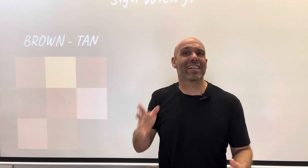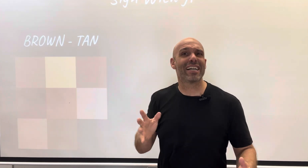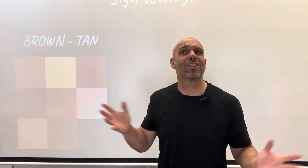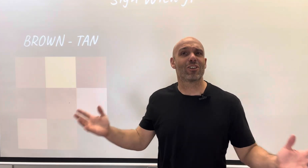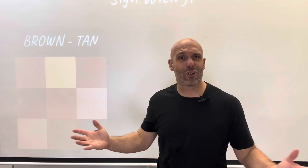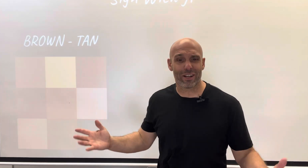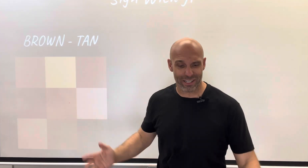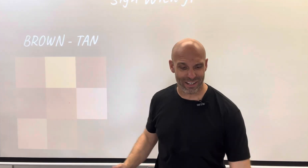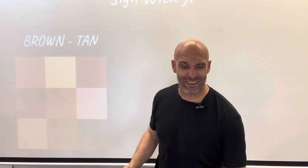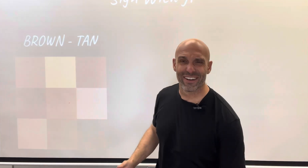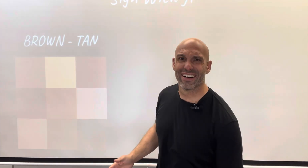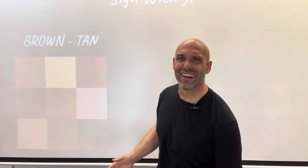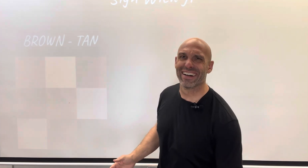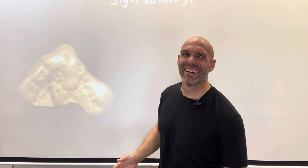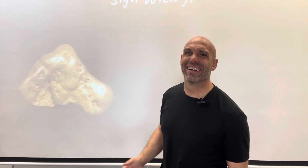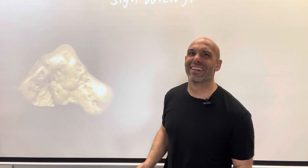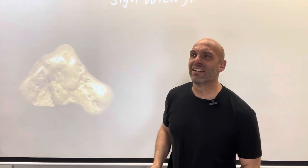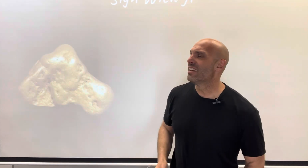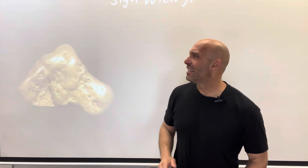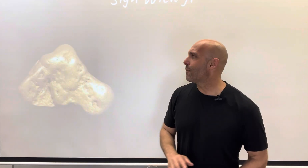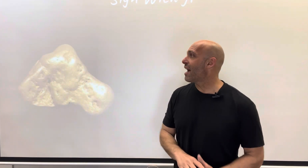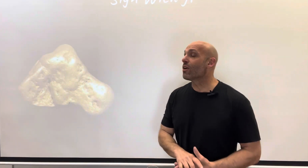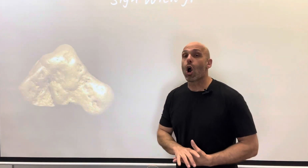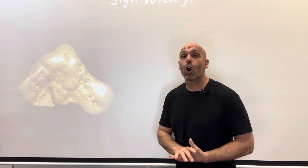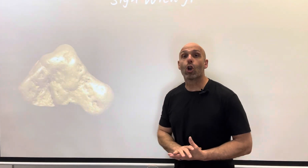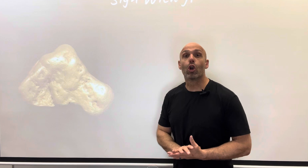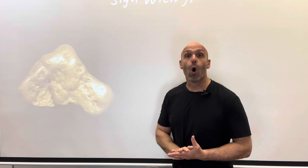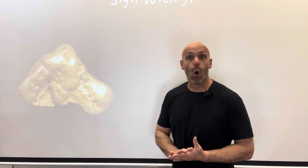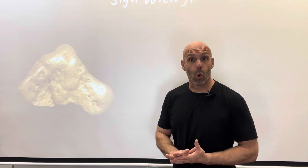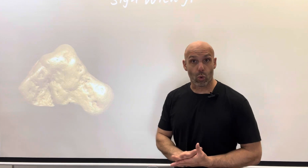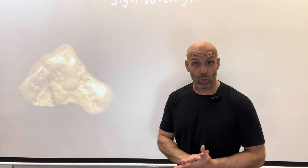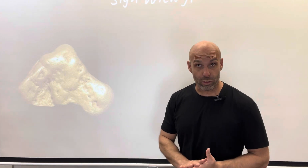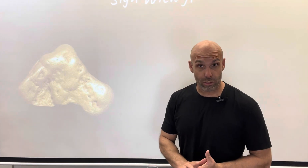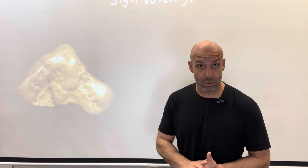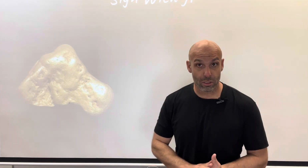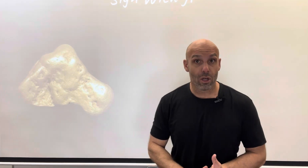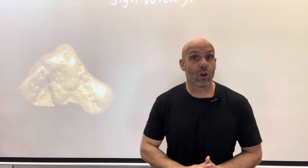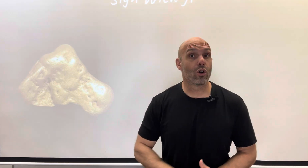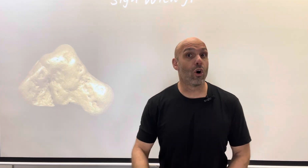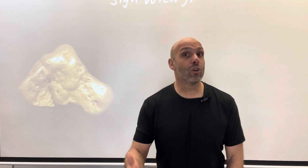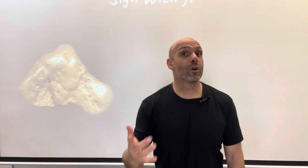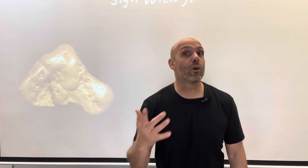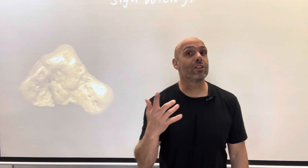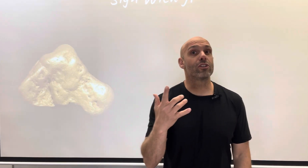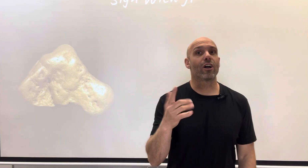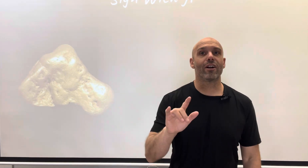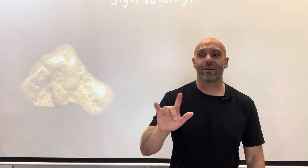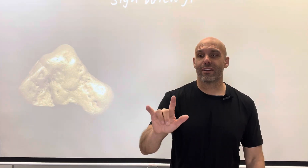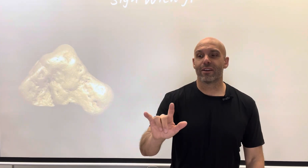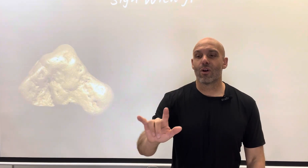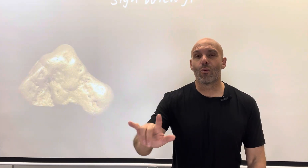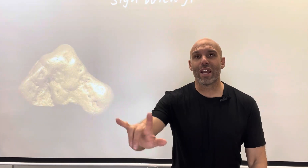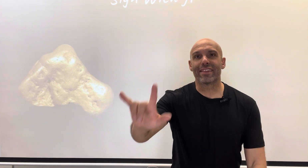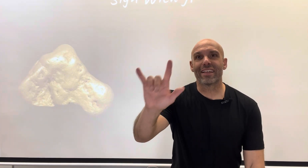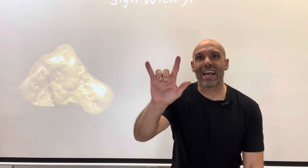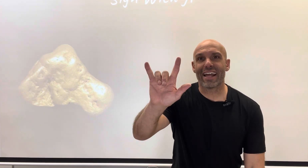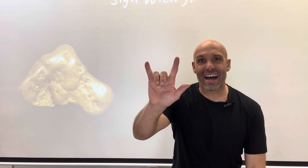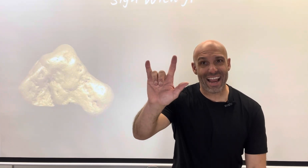signs, so there you go. Then we have gold. Gold, we're going to start with an I